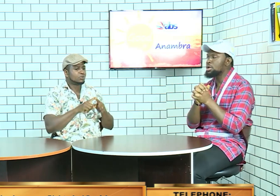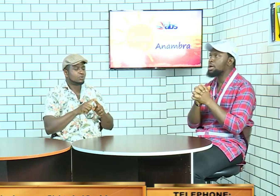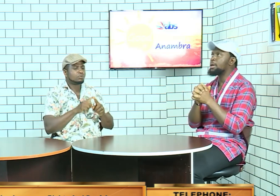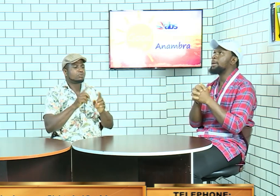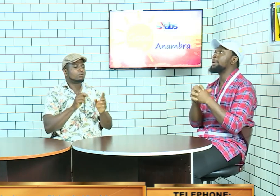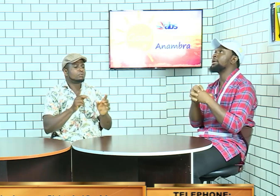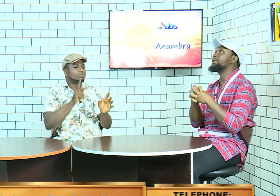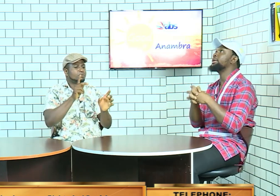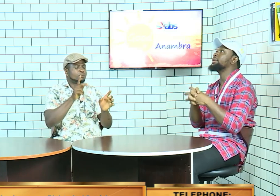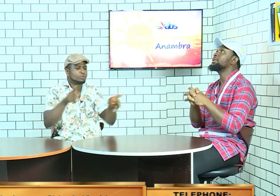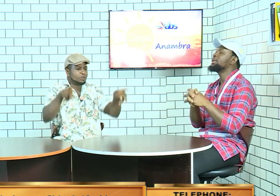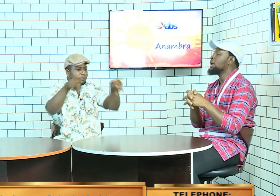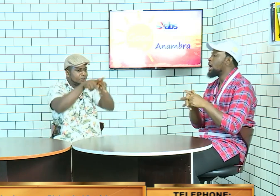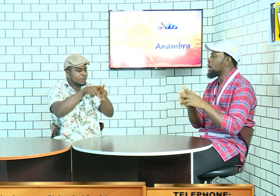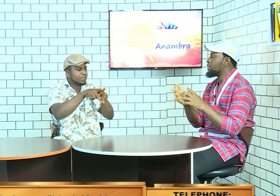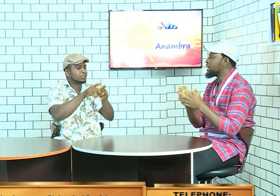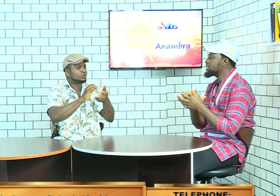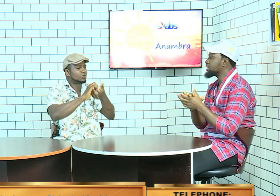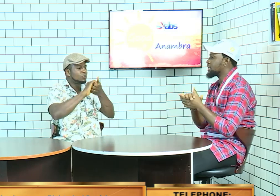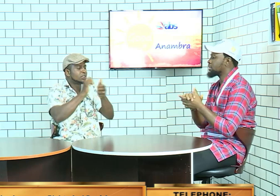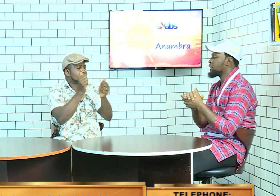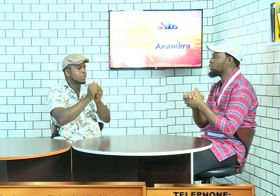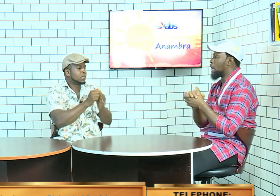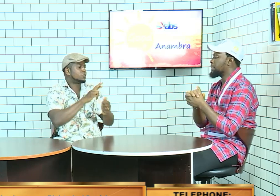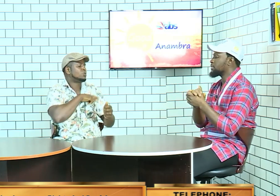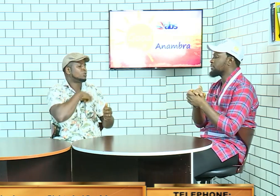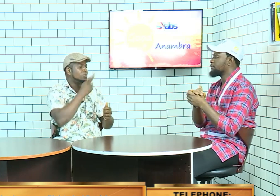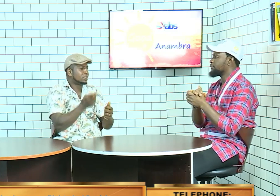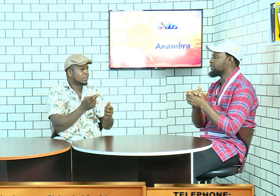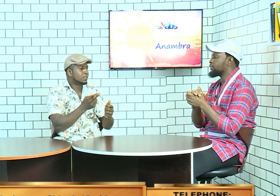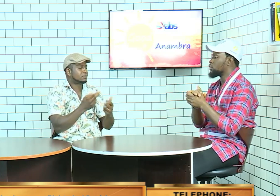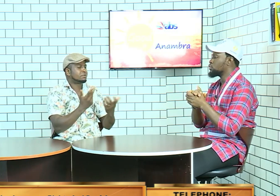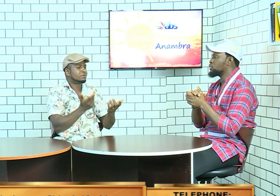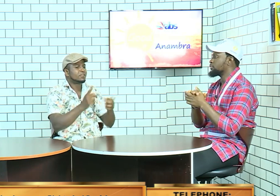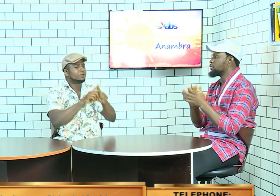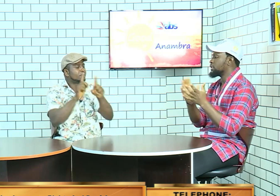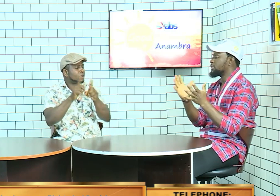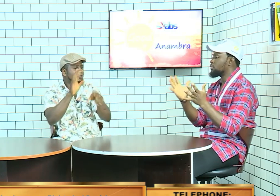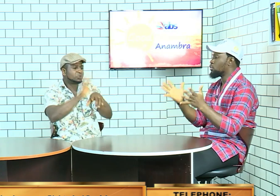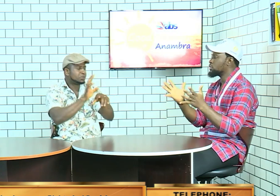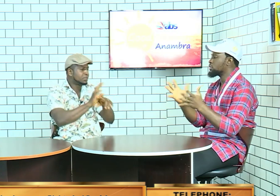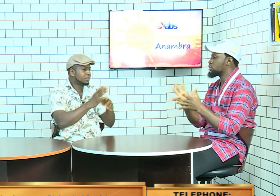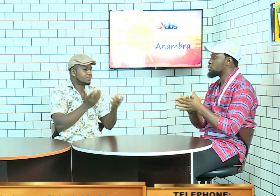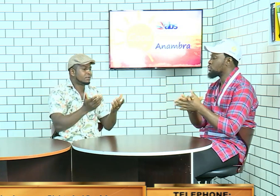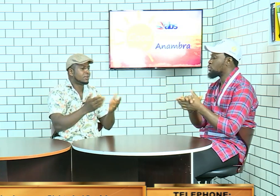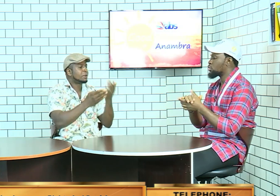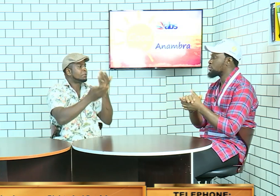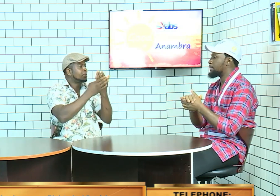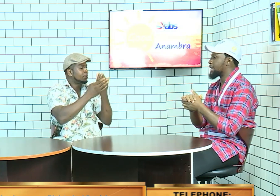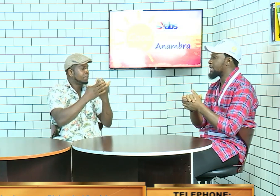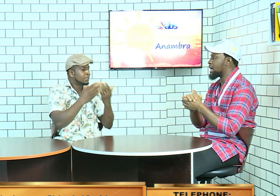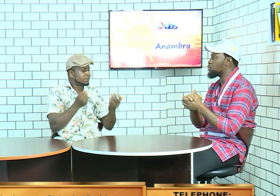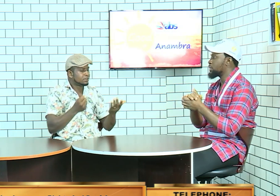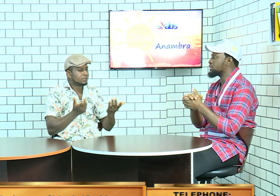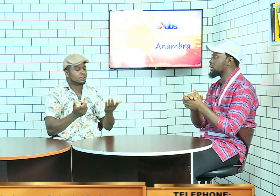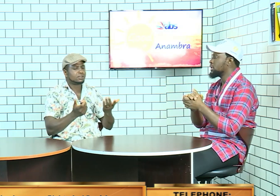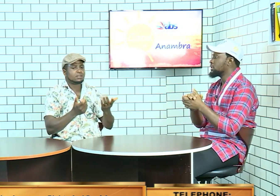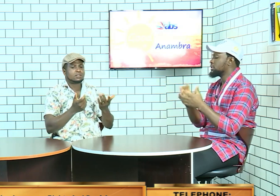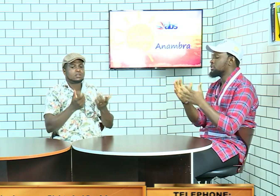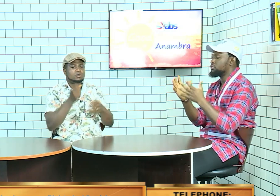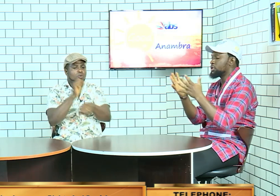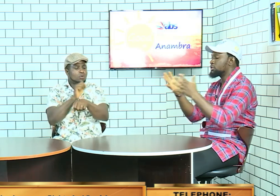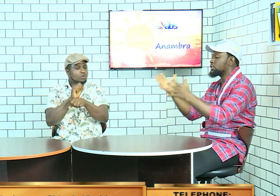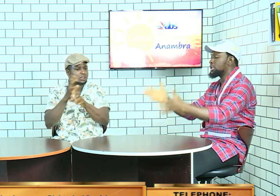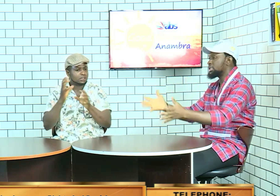Okay, I would rather say that I mean, for who wants to to partner with